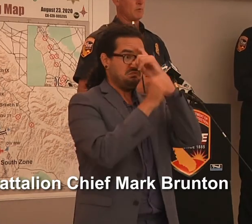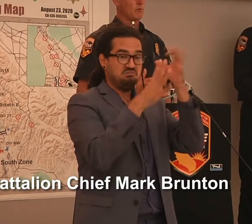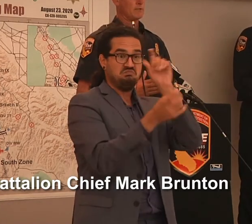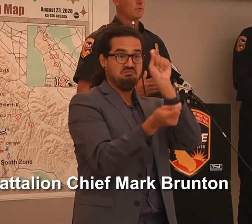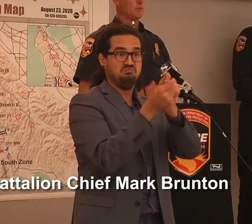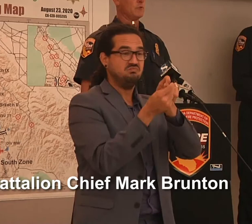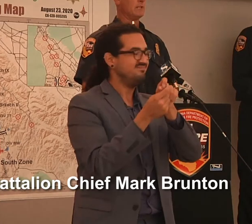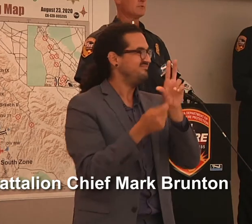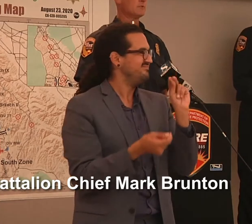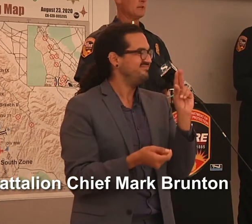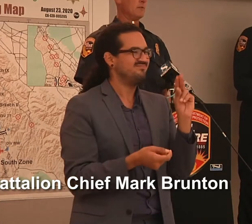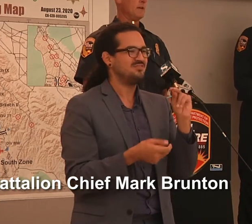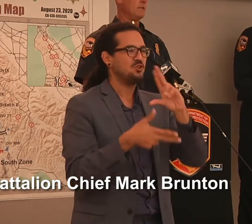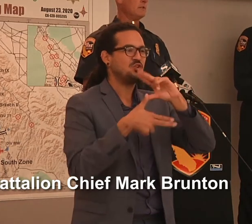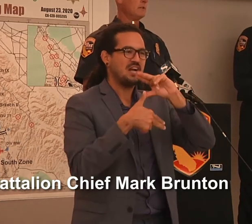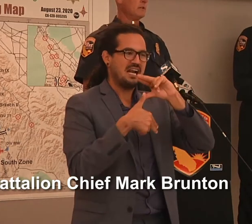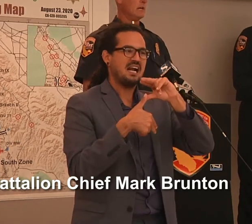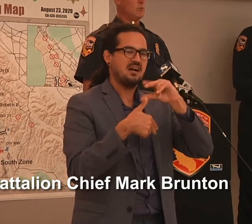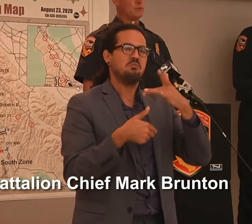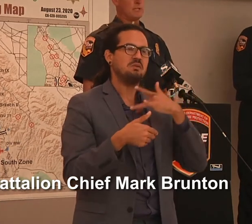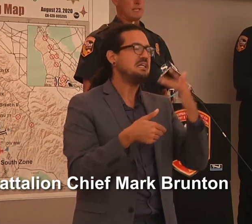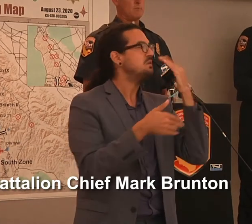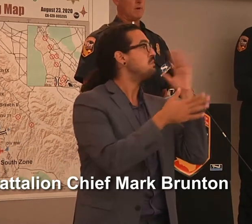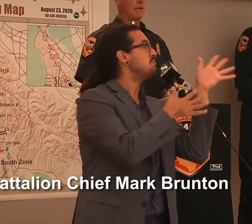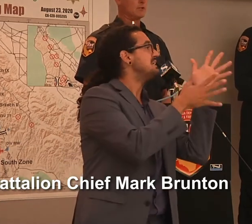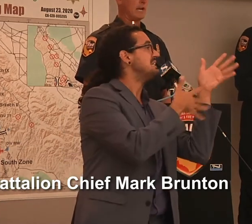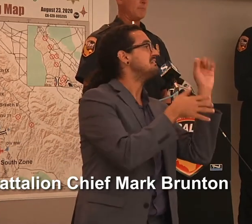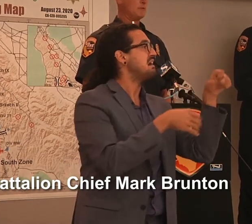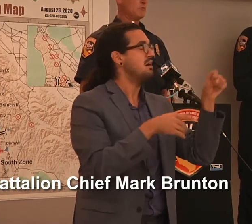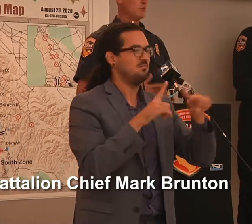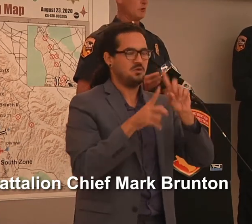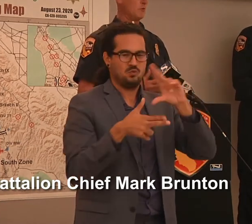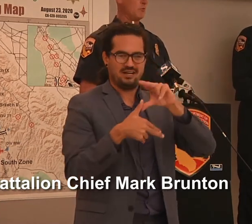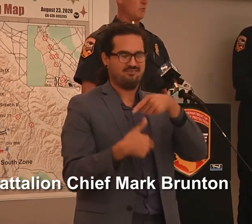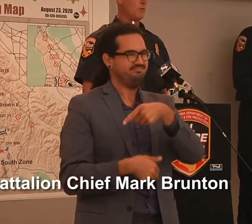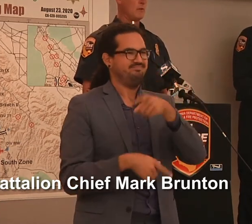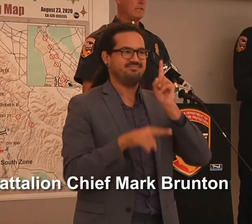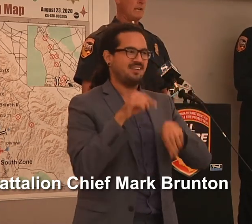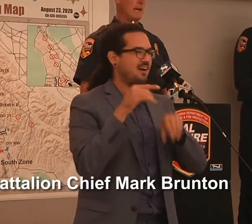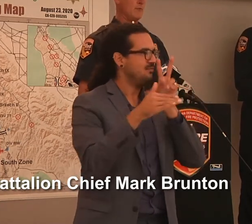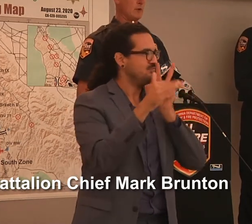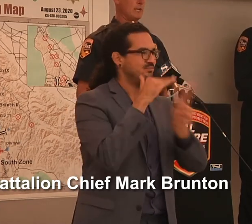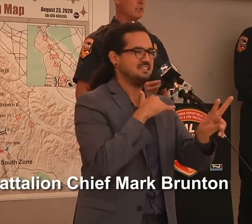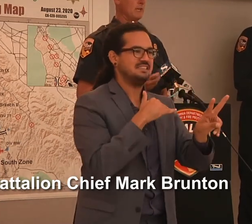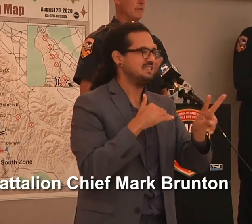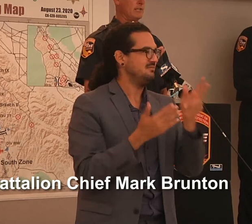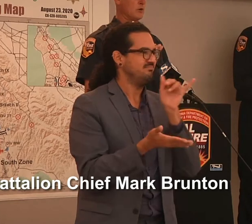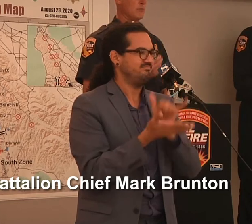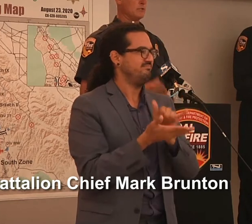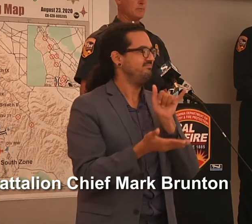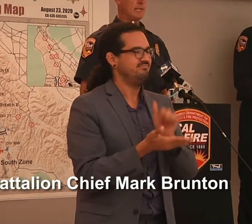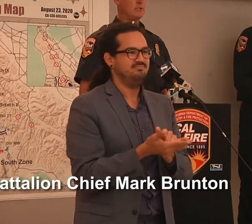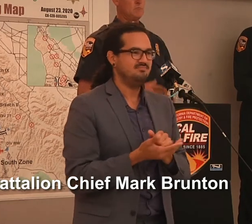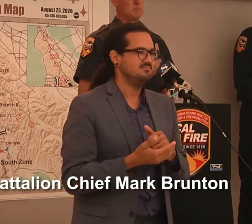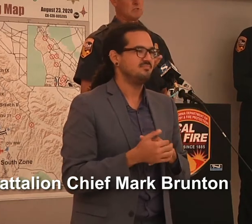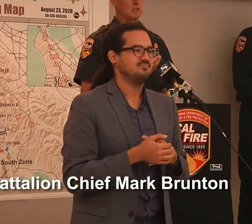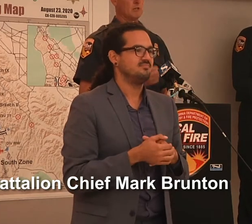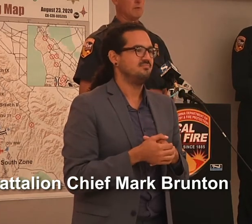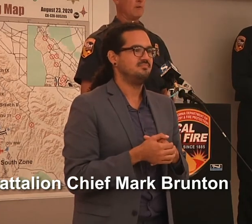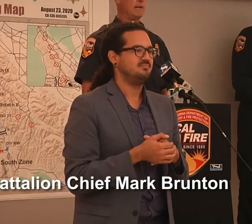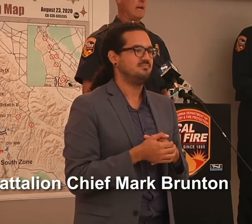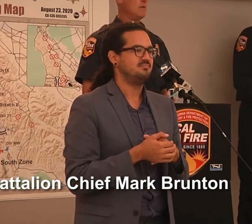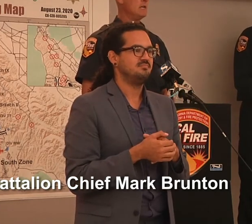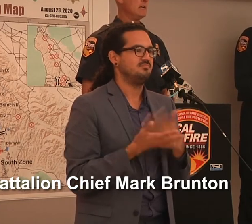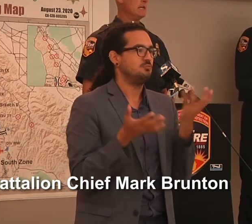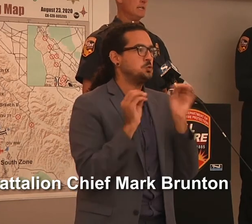we progress through this event, we'll see what actually happens. We really didn't have a prediction of any sort of precipitation. We saw a